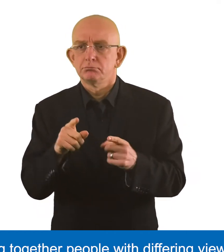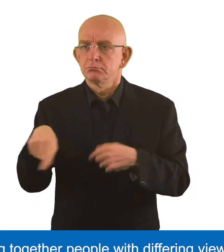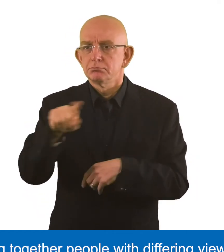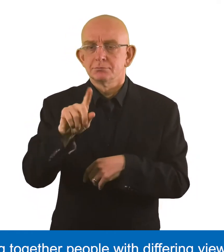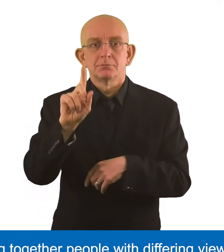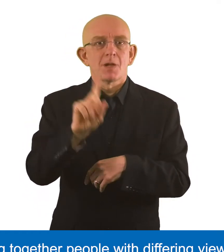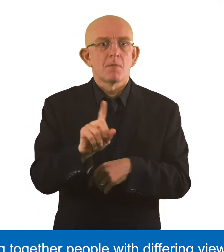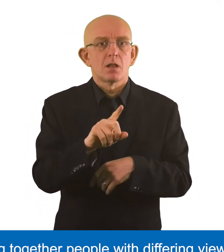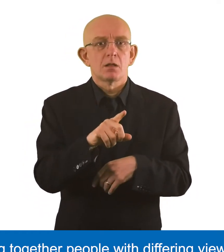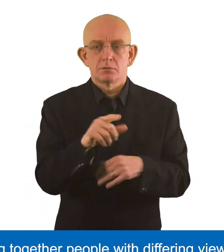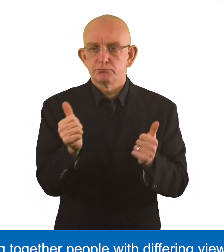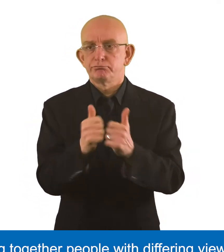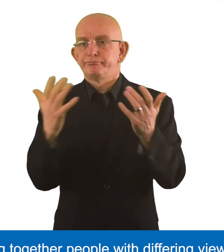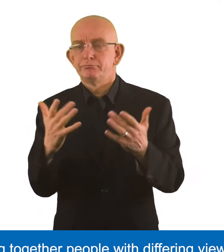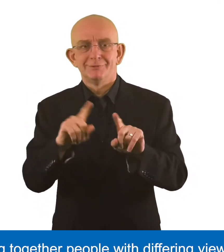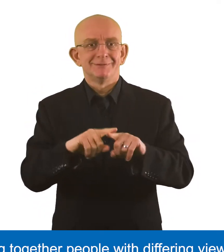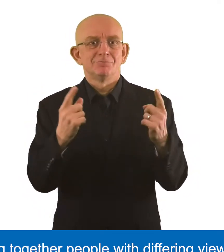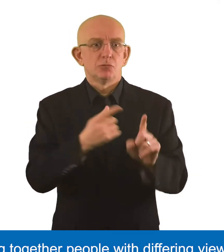Bring together people with differing views.